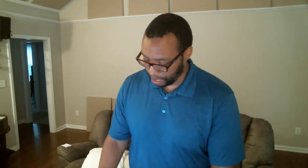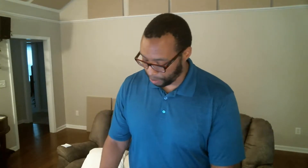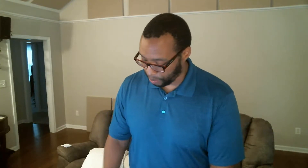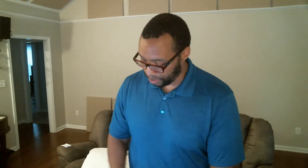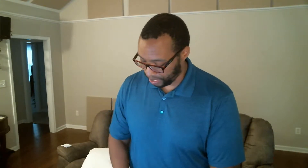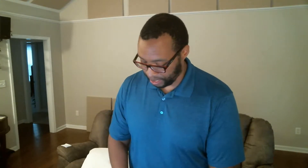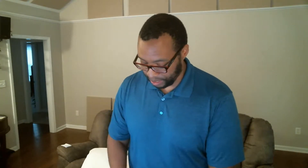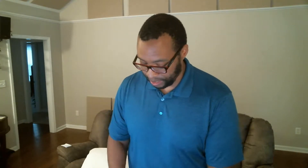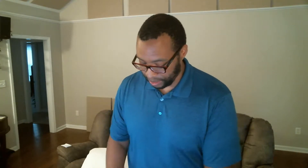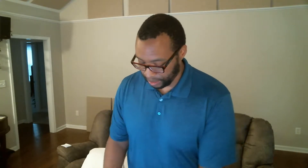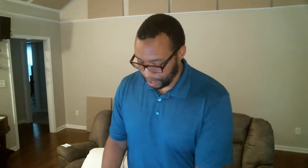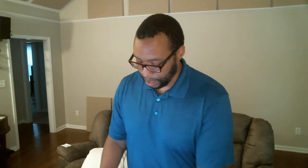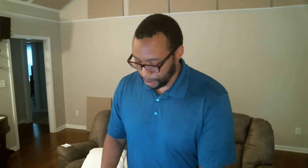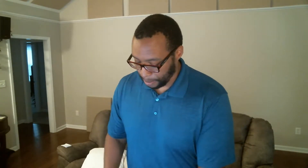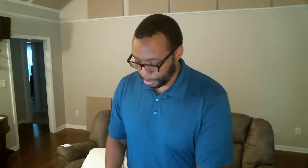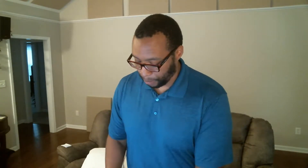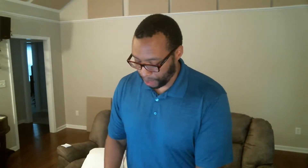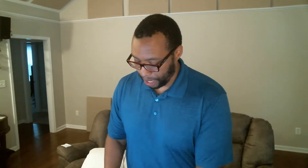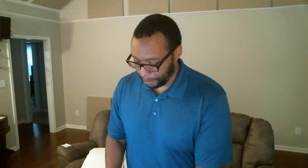more sentences. All right.